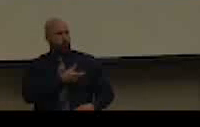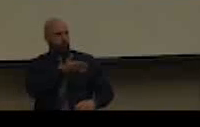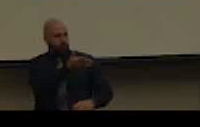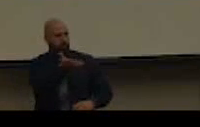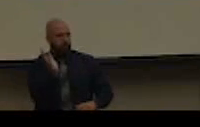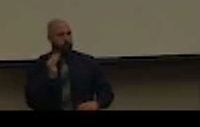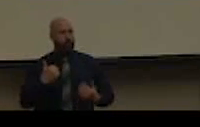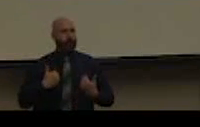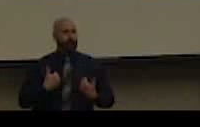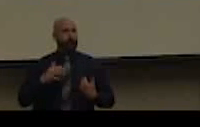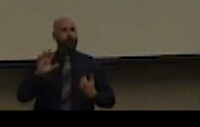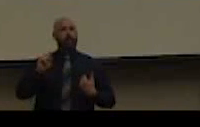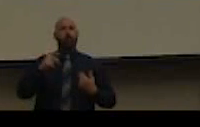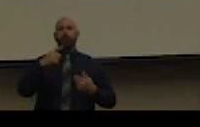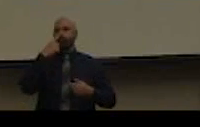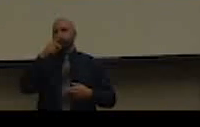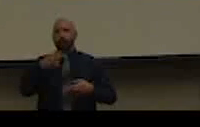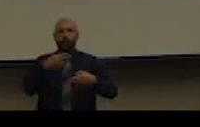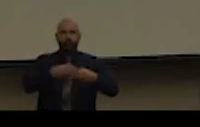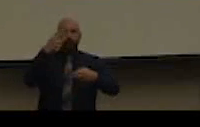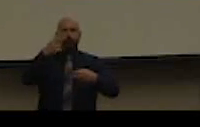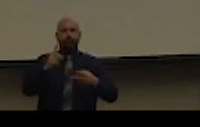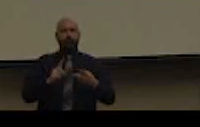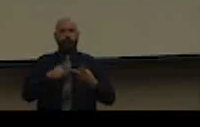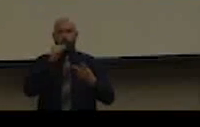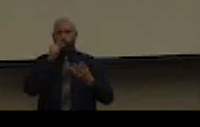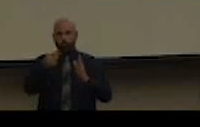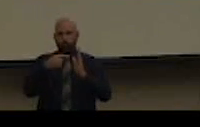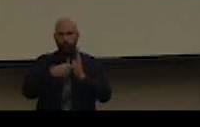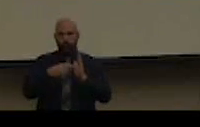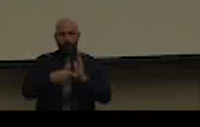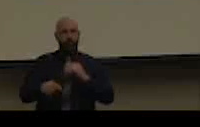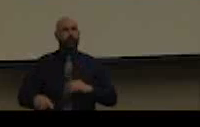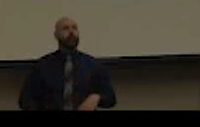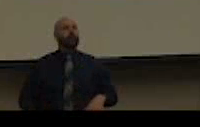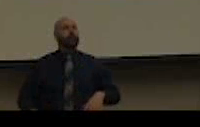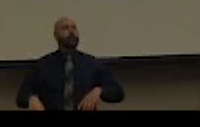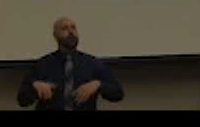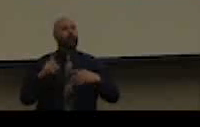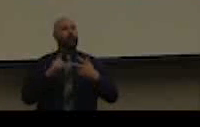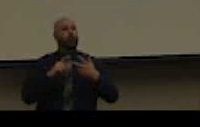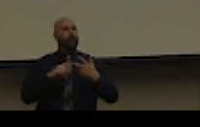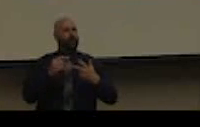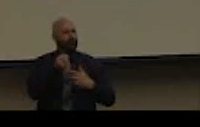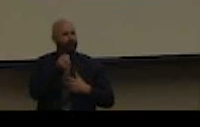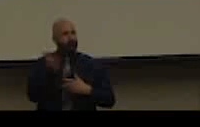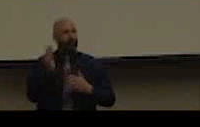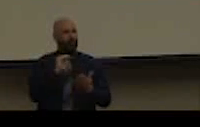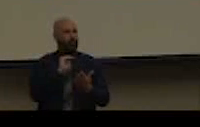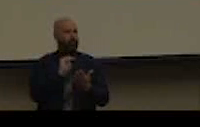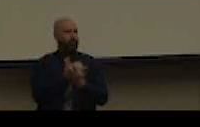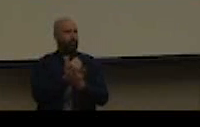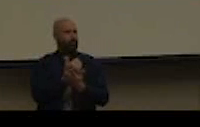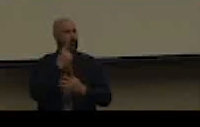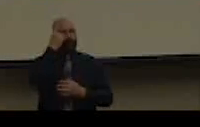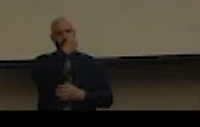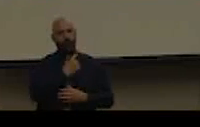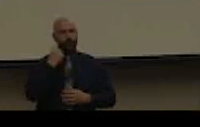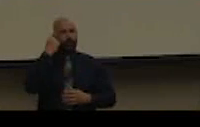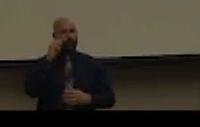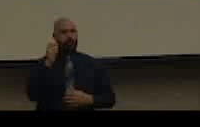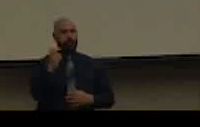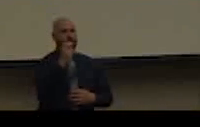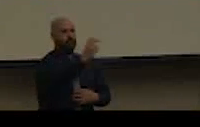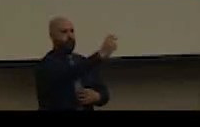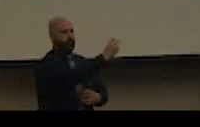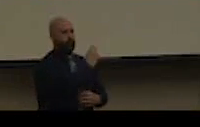name as well as who you represent. As well as, I know we have a few new faces around the table. If